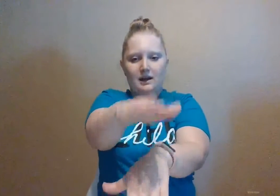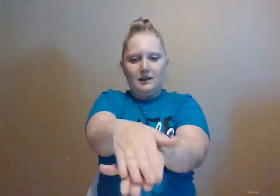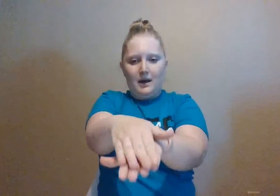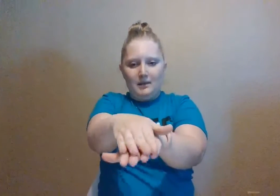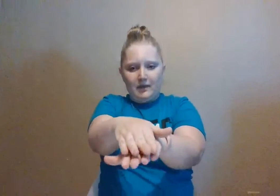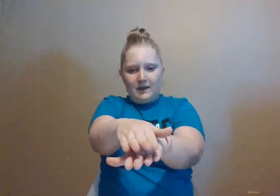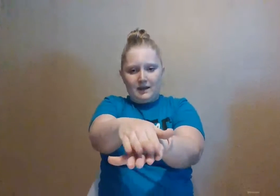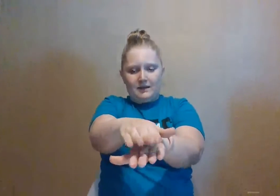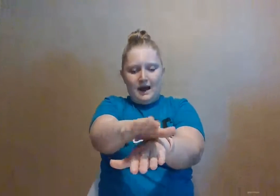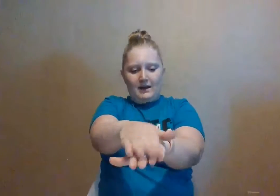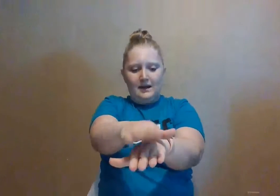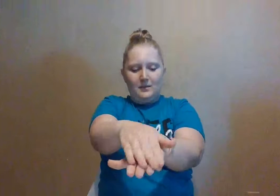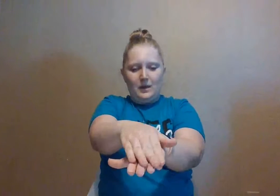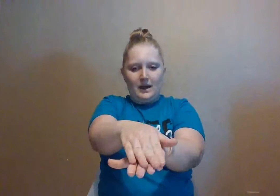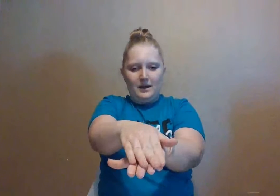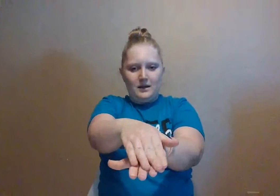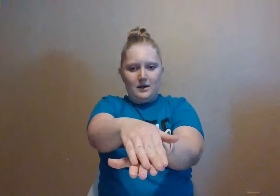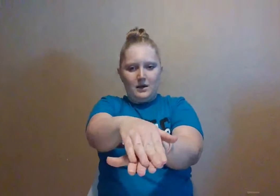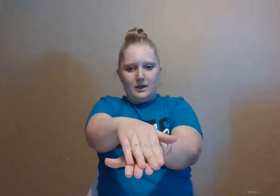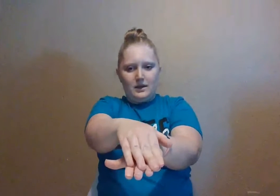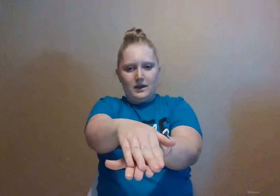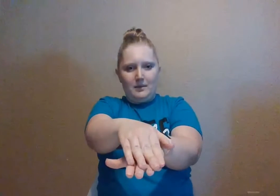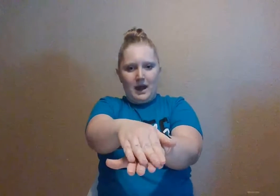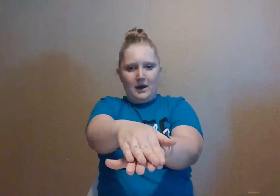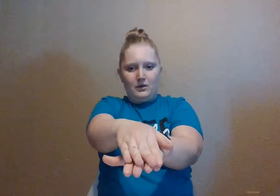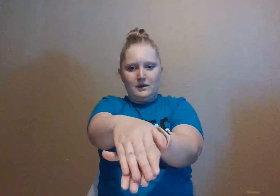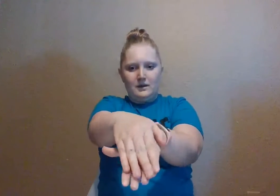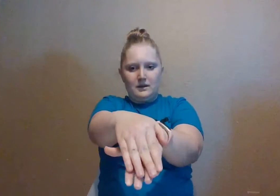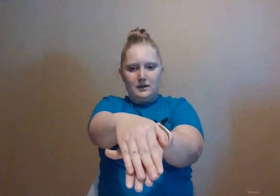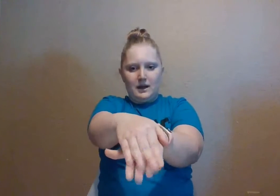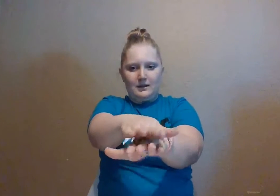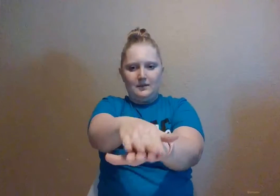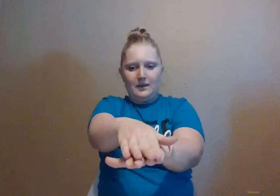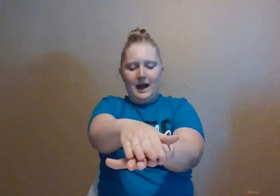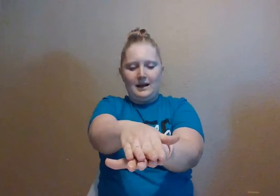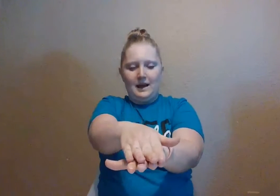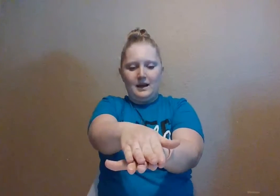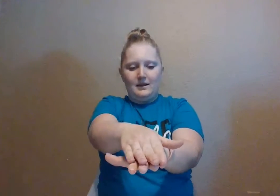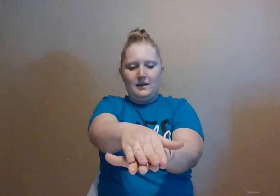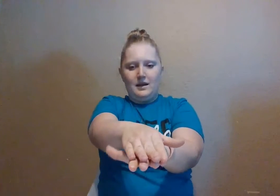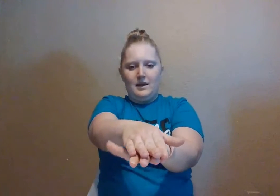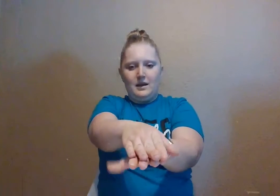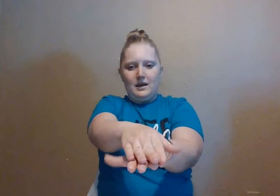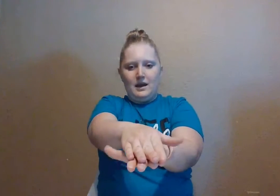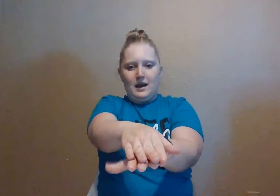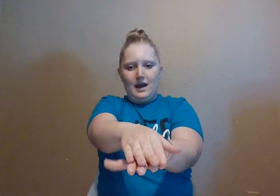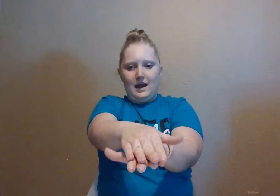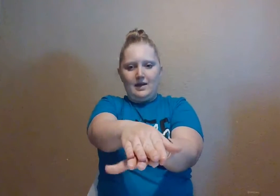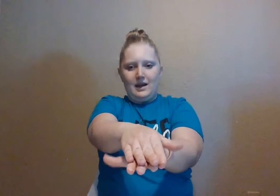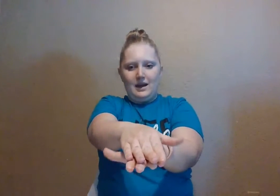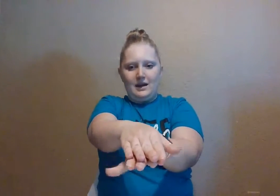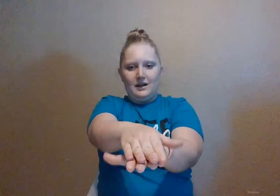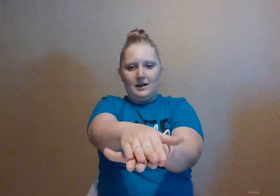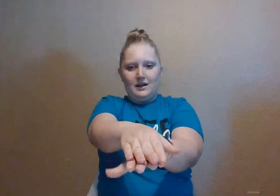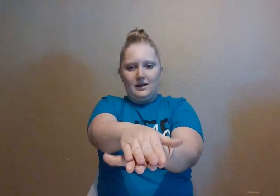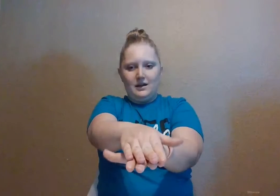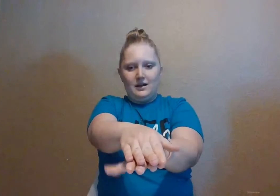top of it the exact same way, thumb out and flat hand. And then